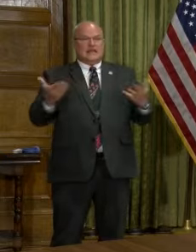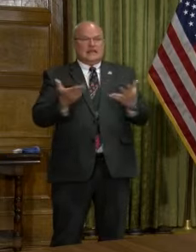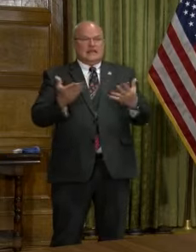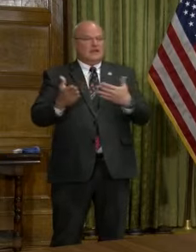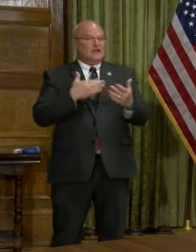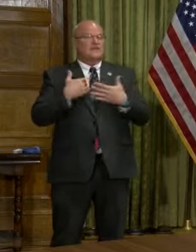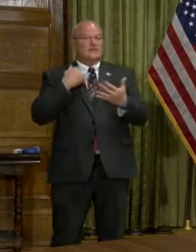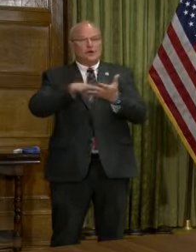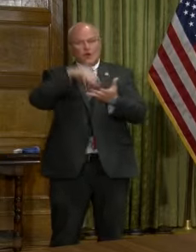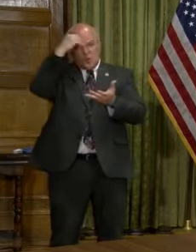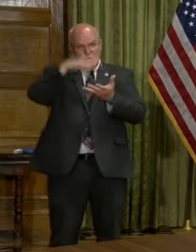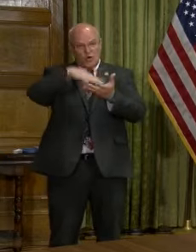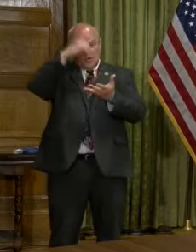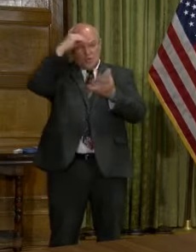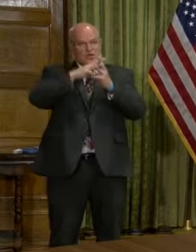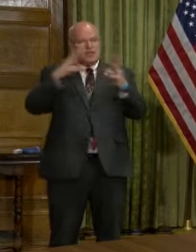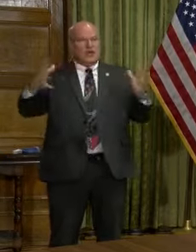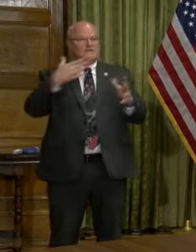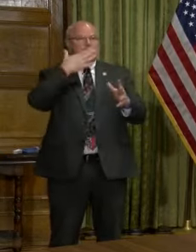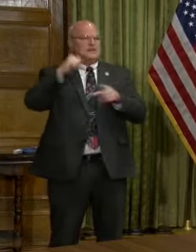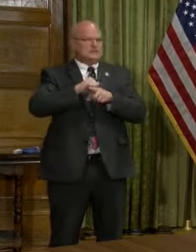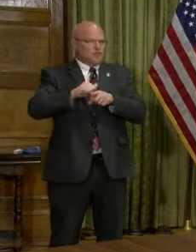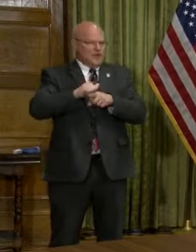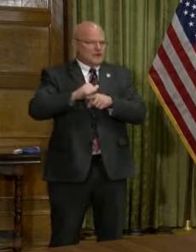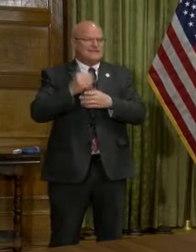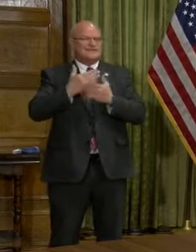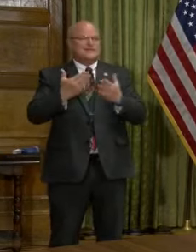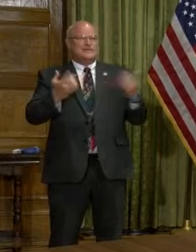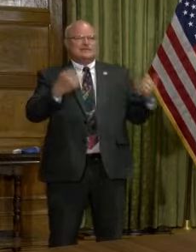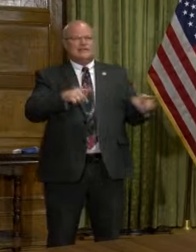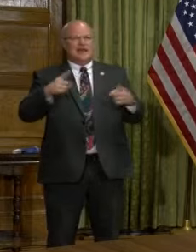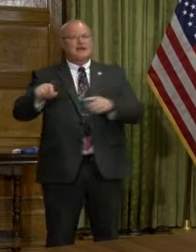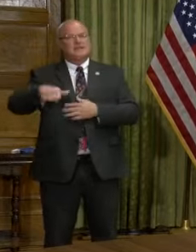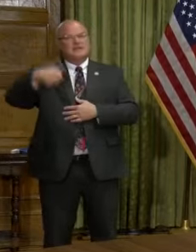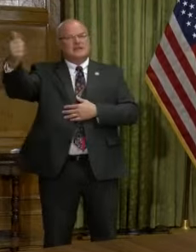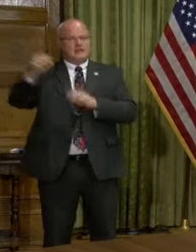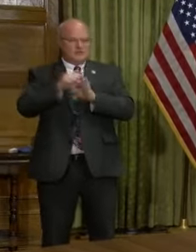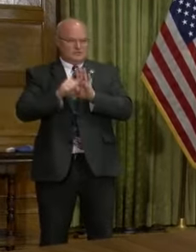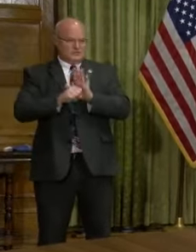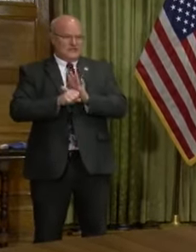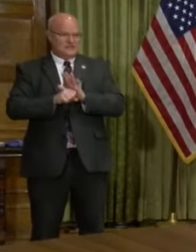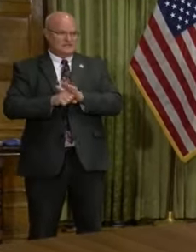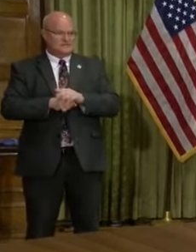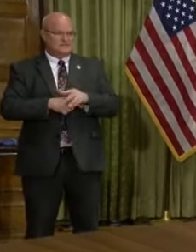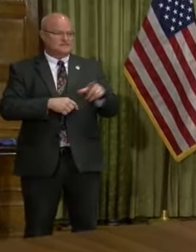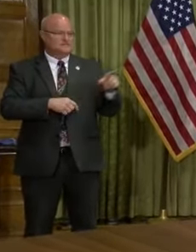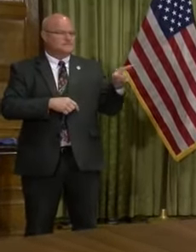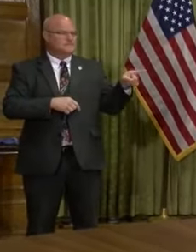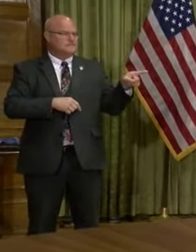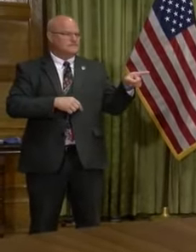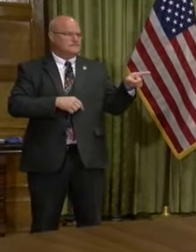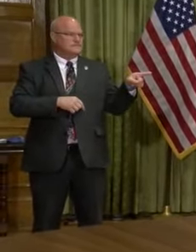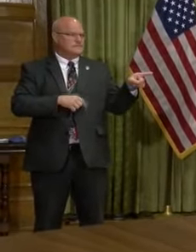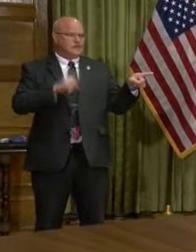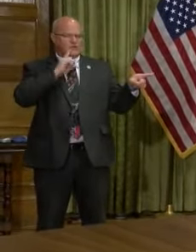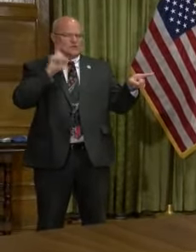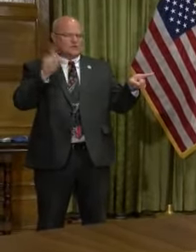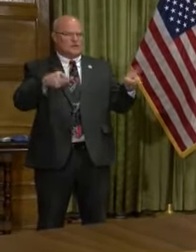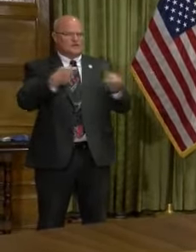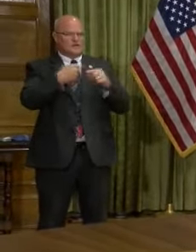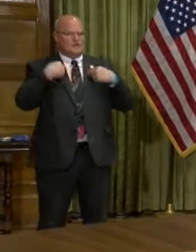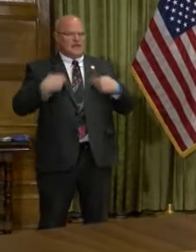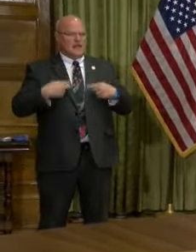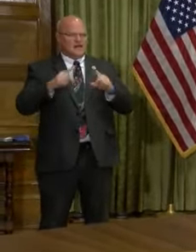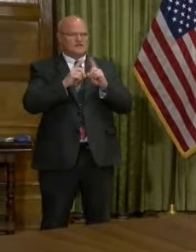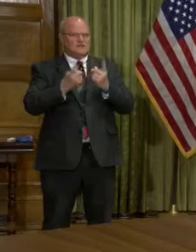learning a lot from best practices and some of the things that are happening in other states. What's the directive from the health